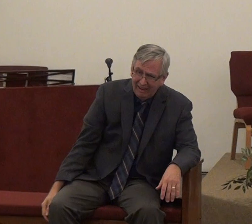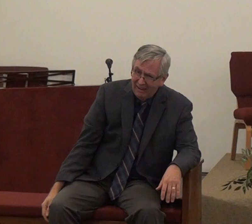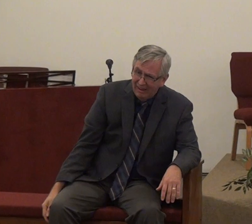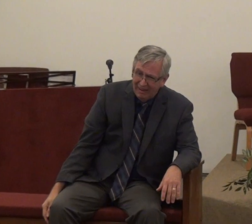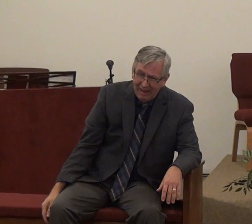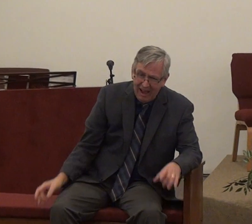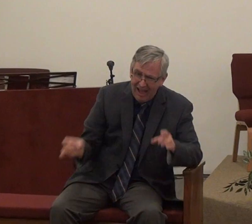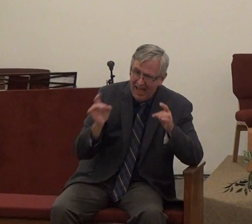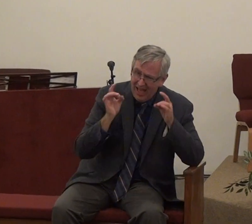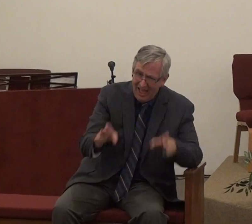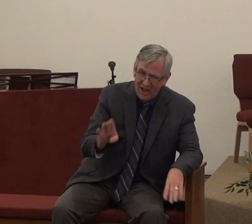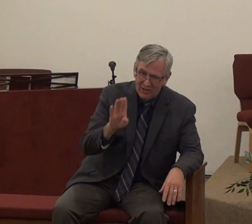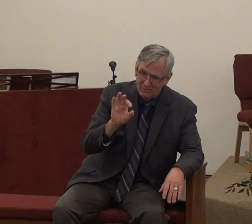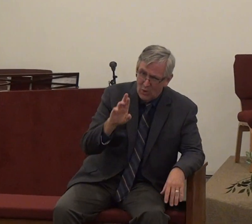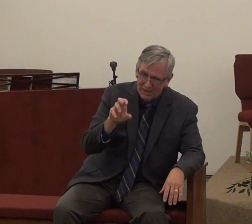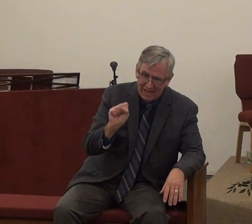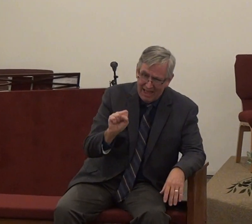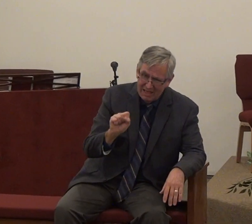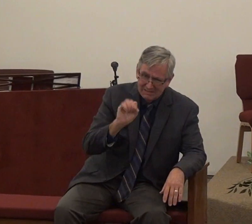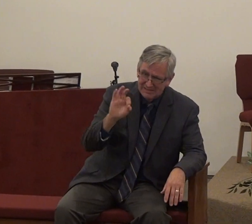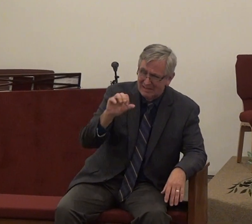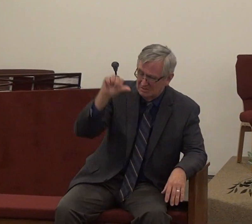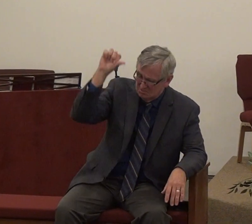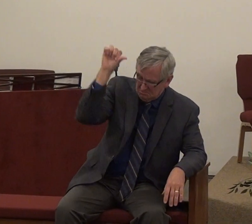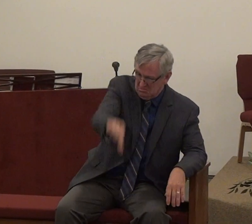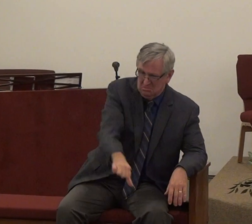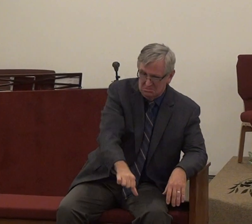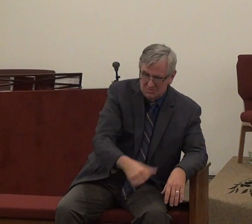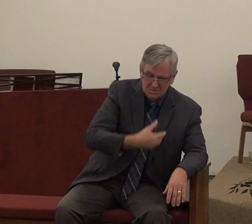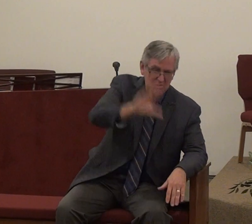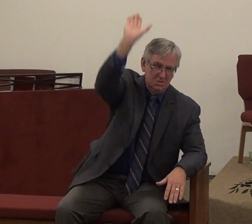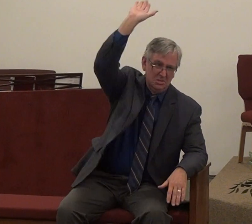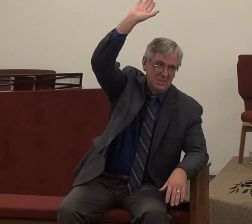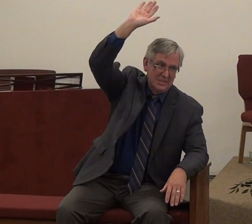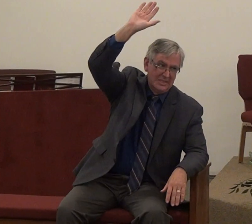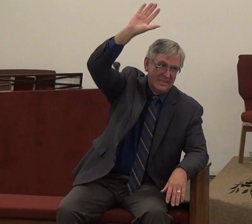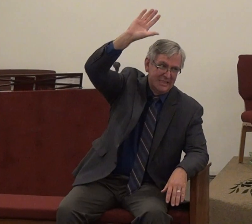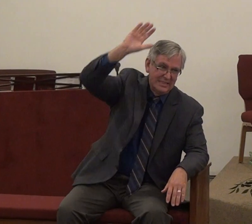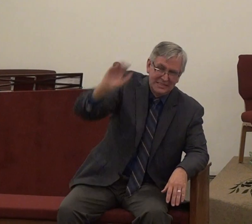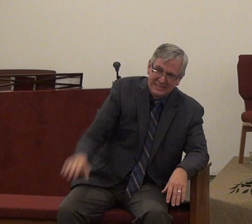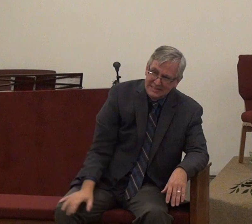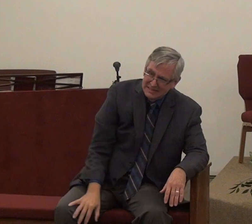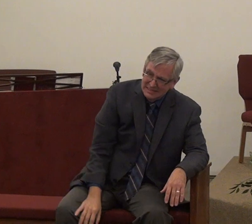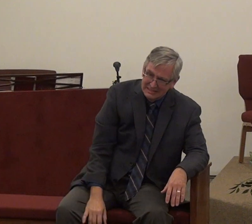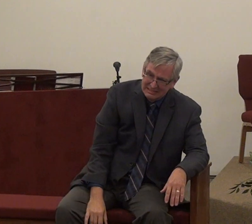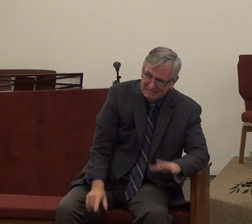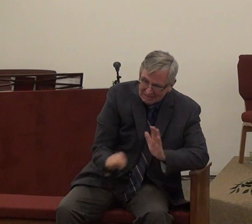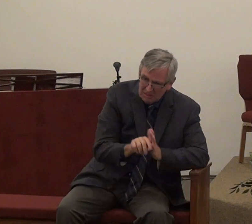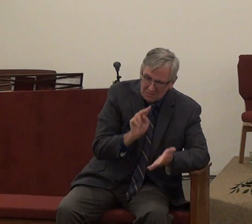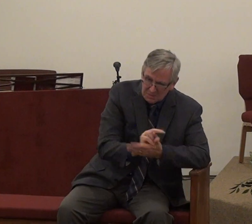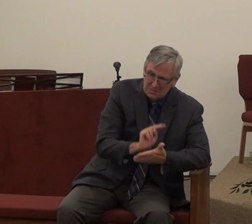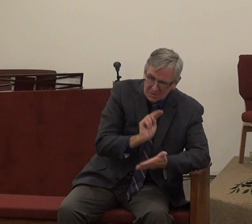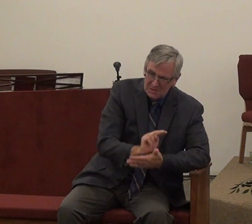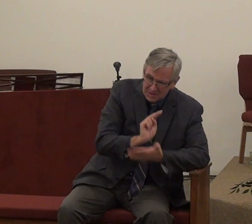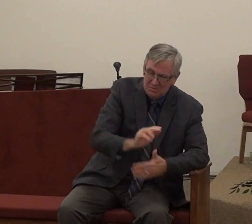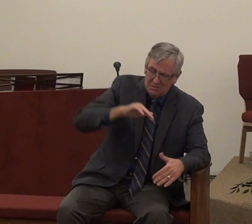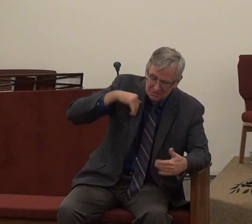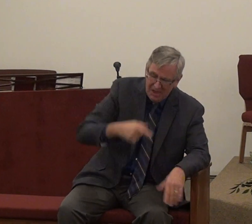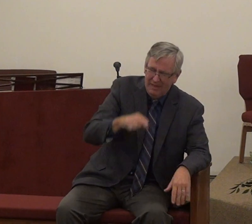Oh, man. I hate those 49ers. San Francisco. Get them out of there. All you